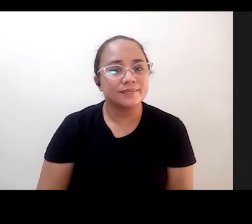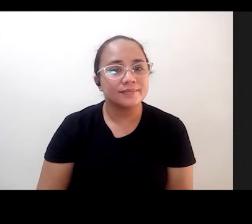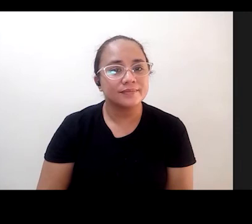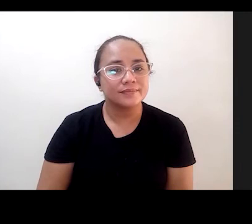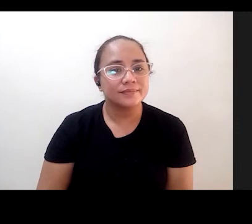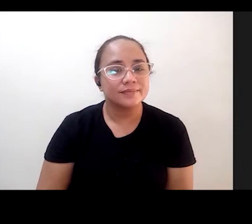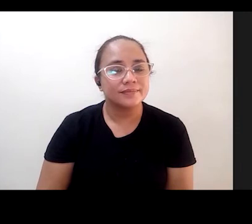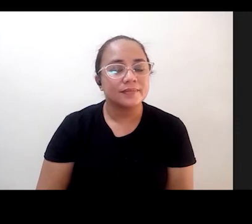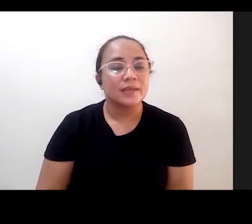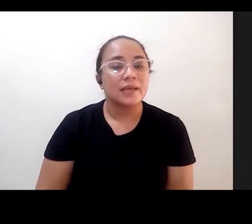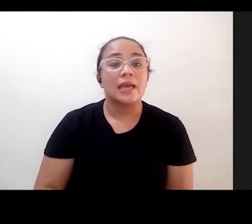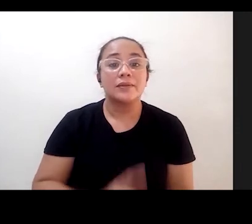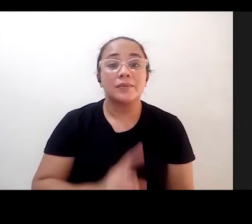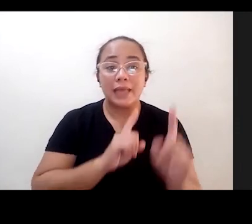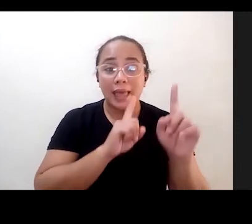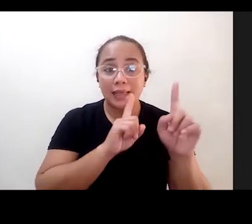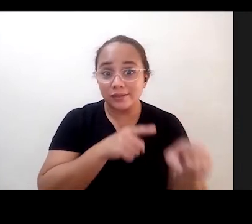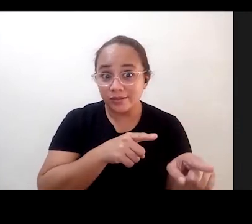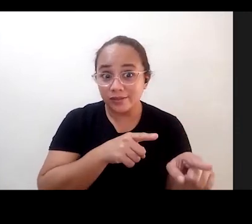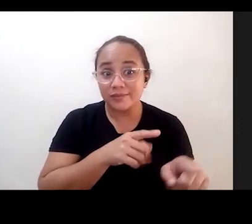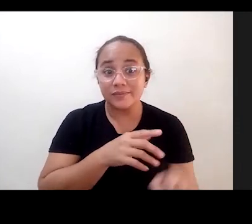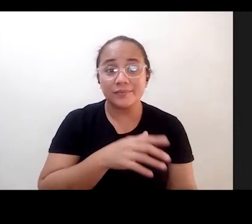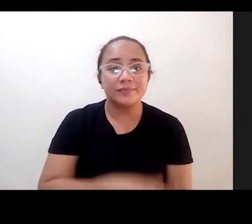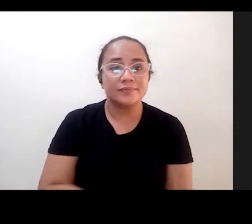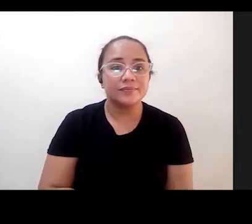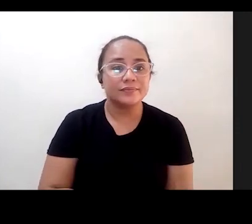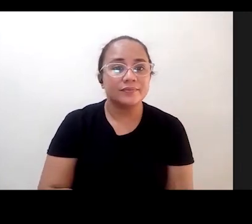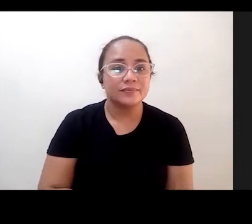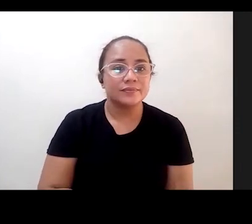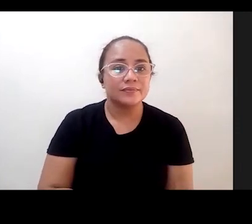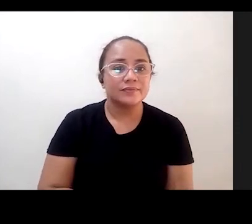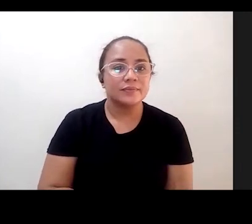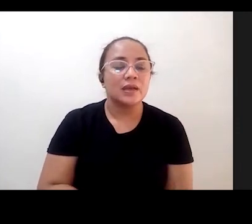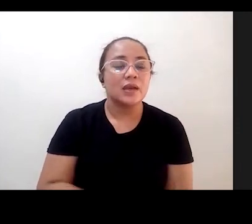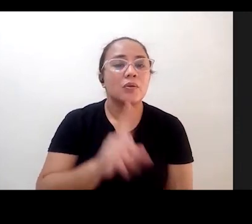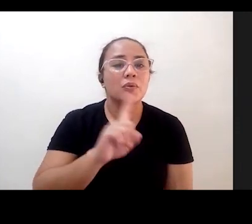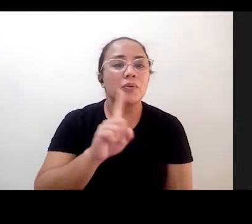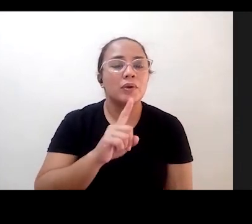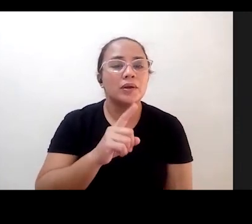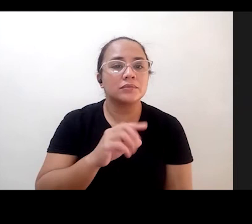Followed by an answer. This would be number